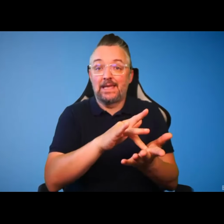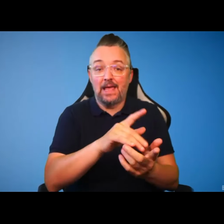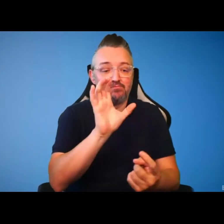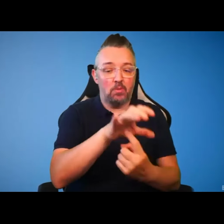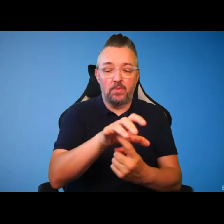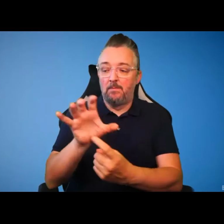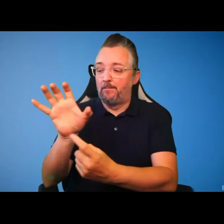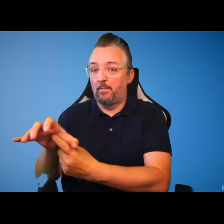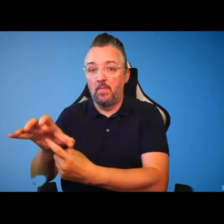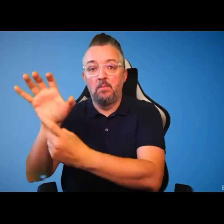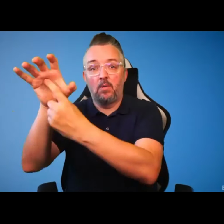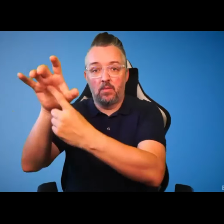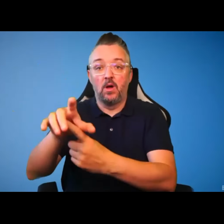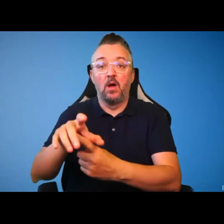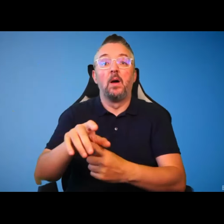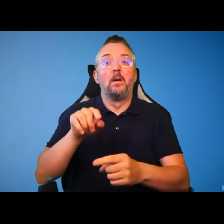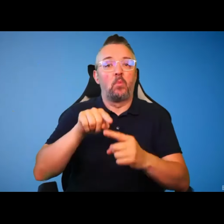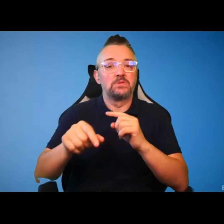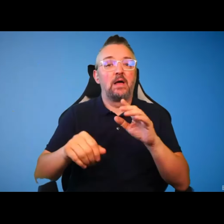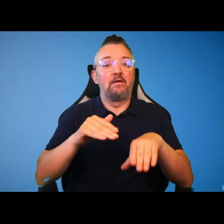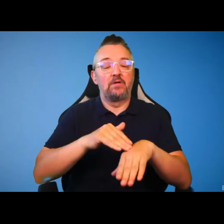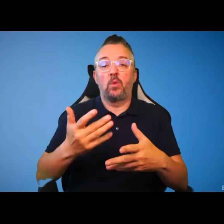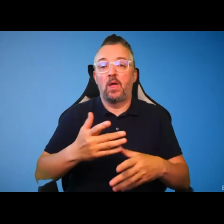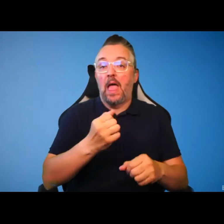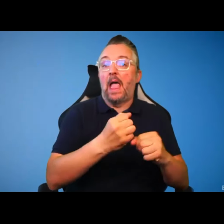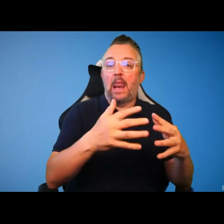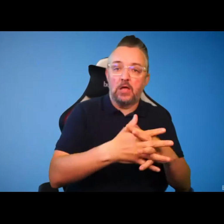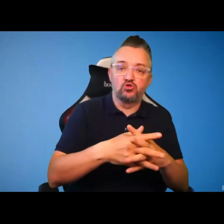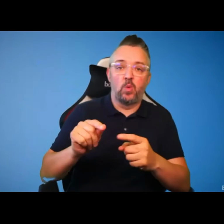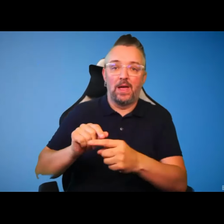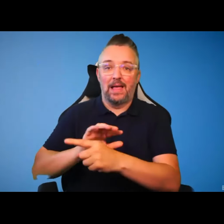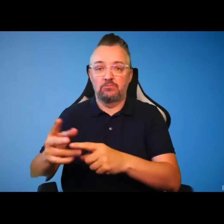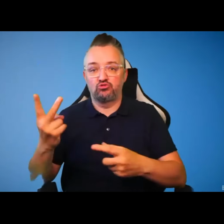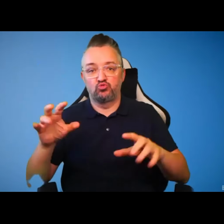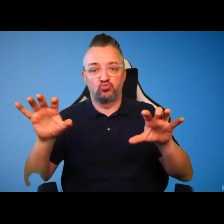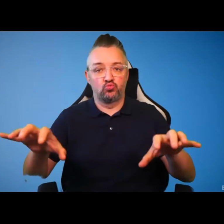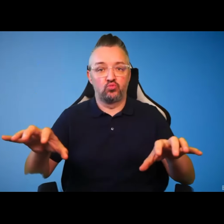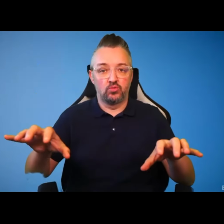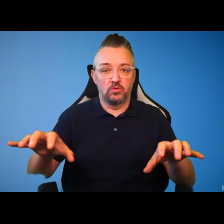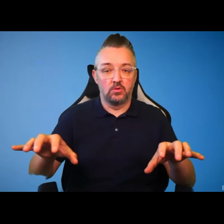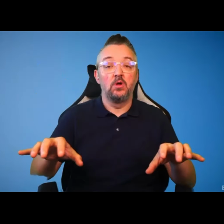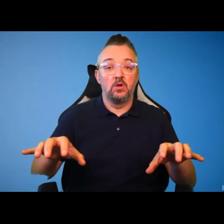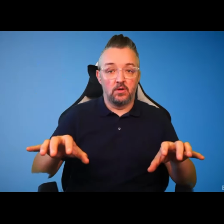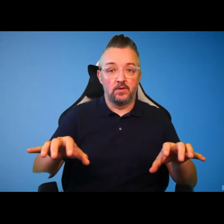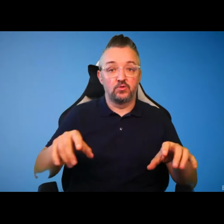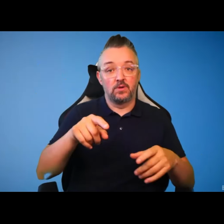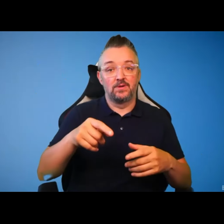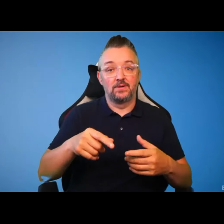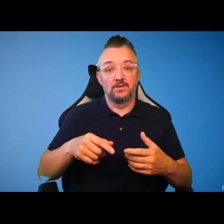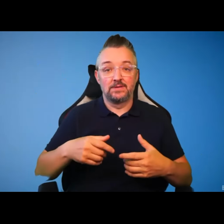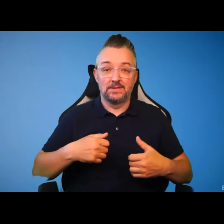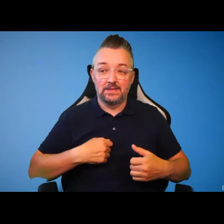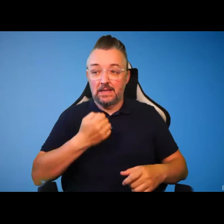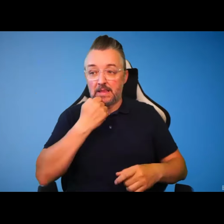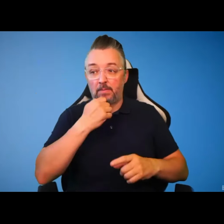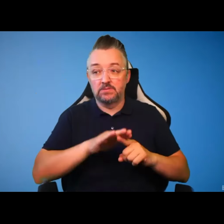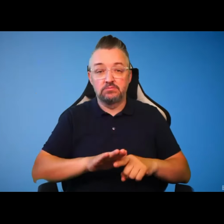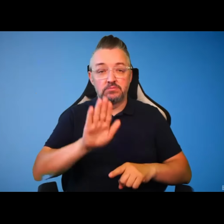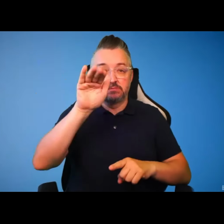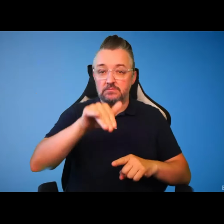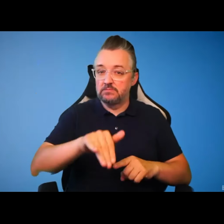more affected, in Glasgow and Edinburgh in particular. And in terms of over time, the trend is uncertain just now, but we